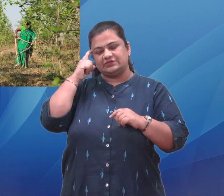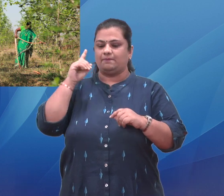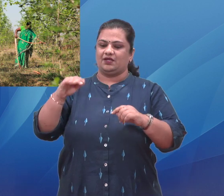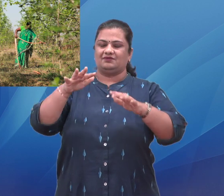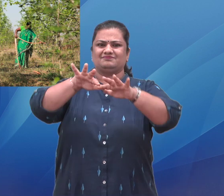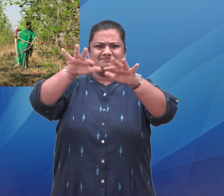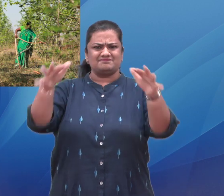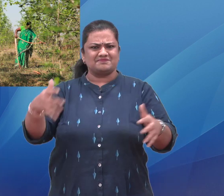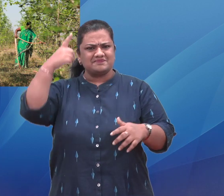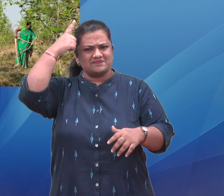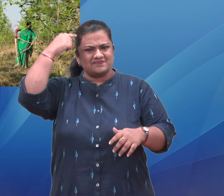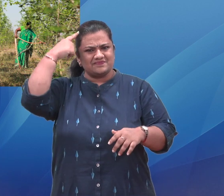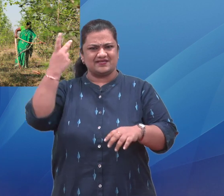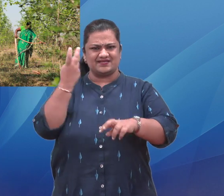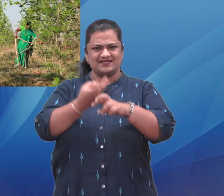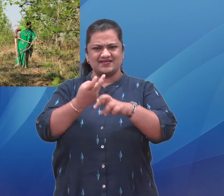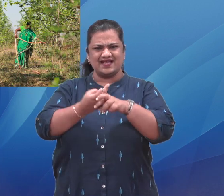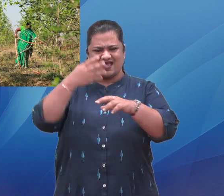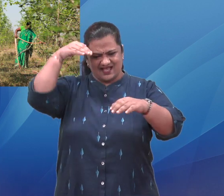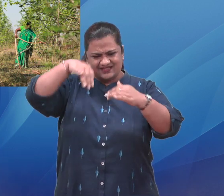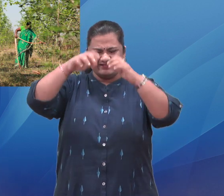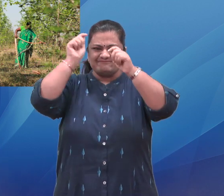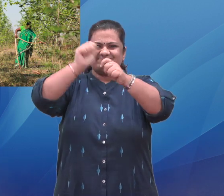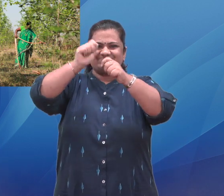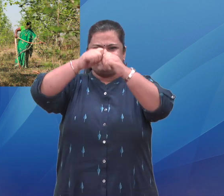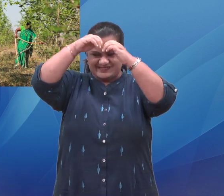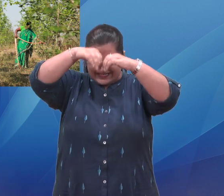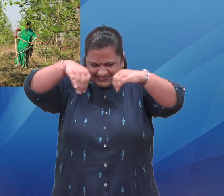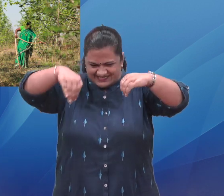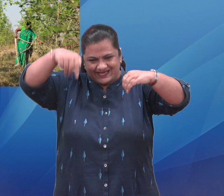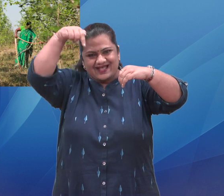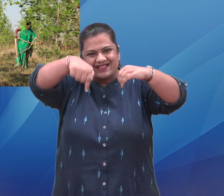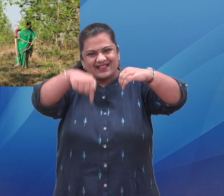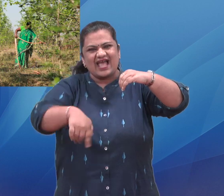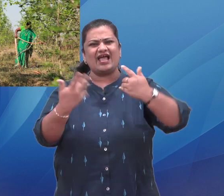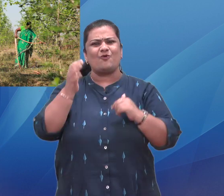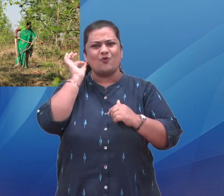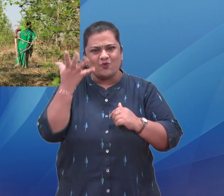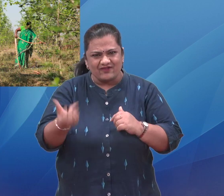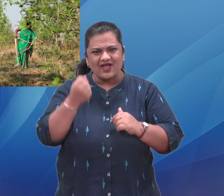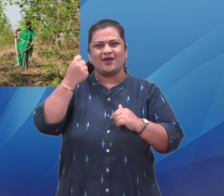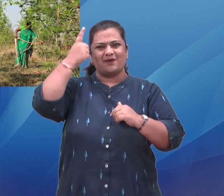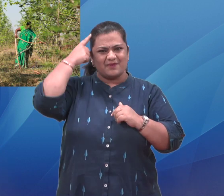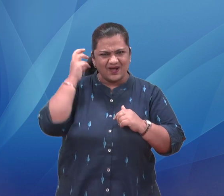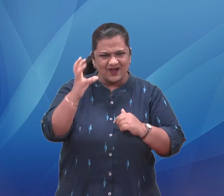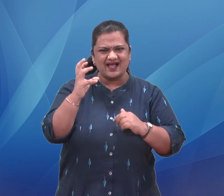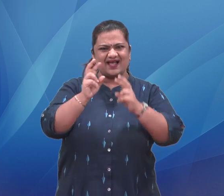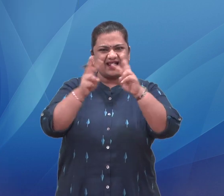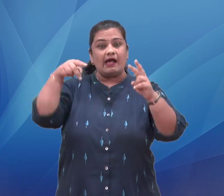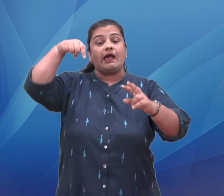the denuded patch. Mrs. Mohanta took pains to plant and nurture the forest, and in 2 years she was able to turn